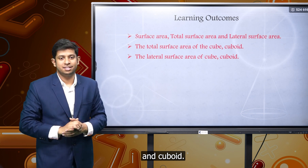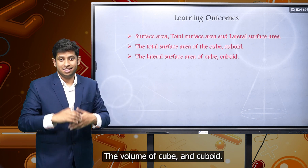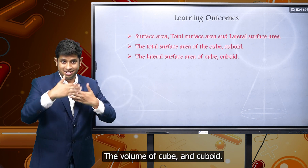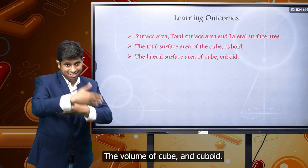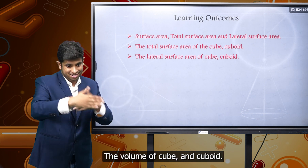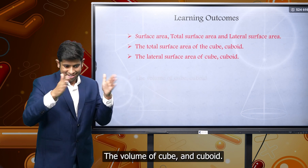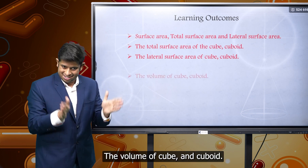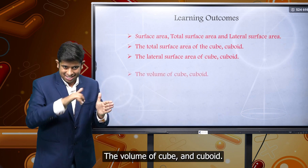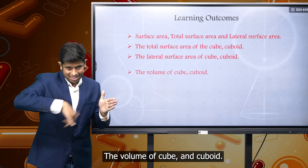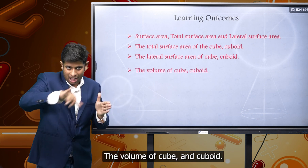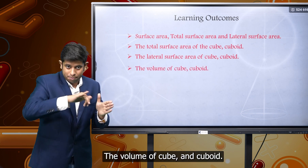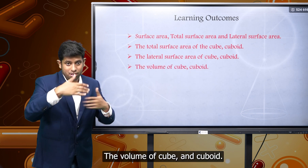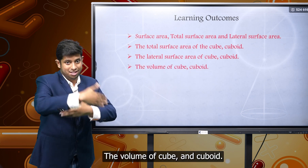the volume of cube and cuboid.